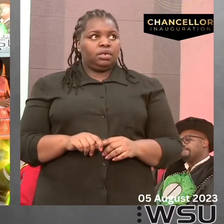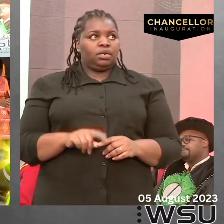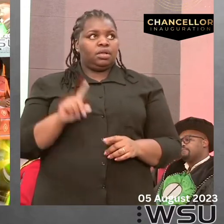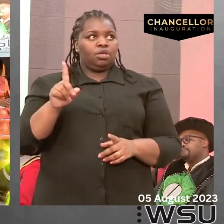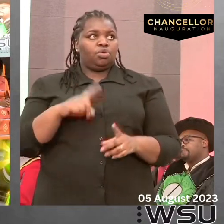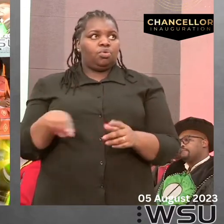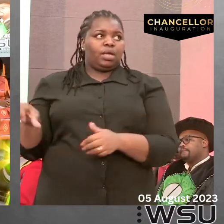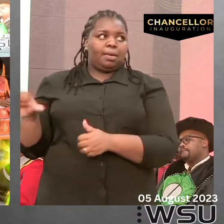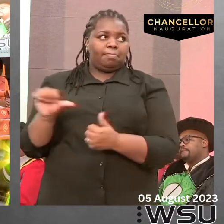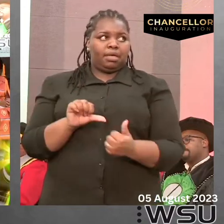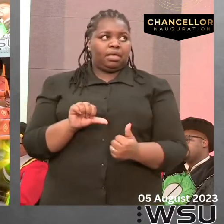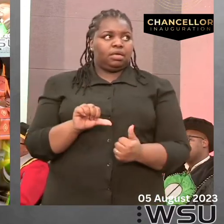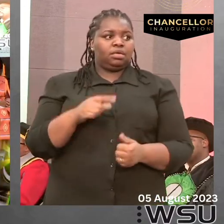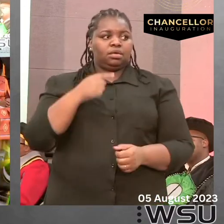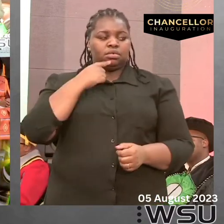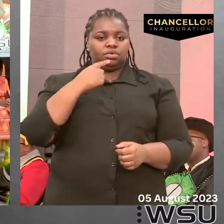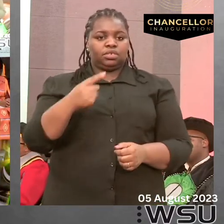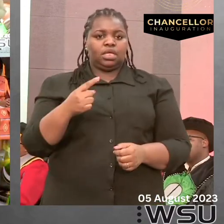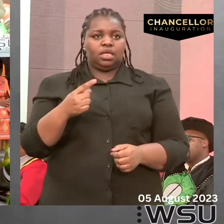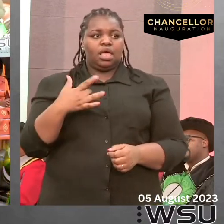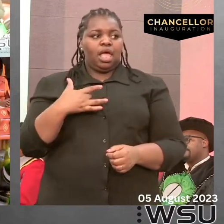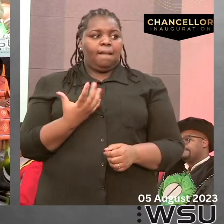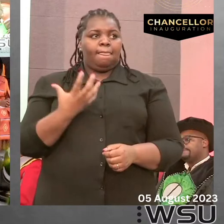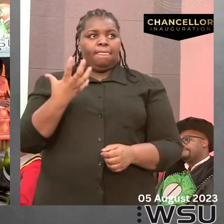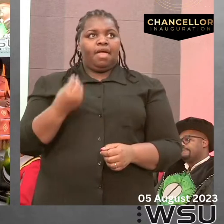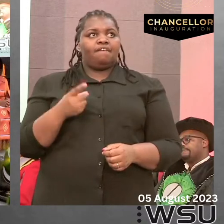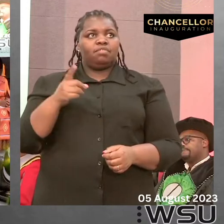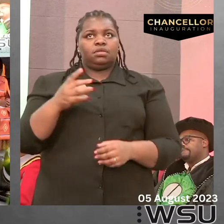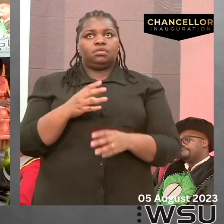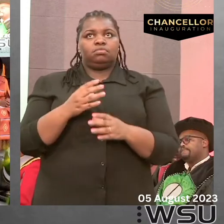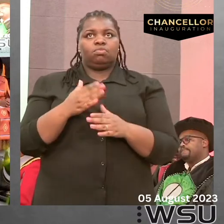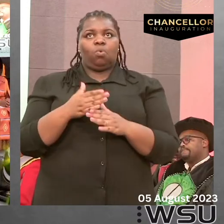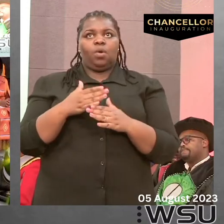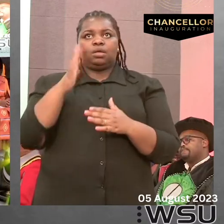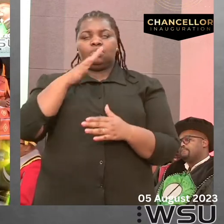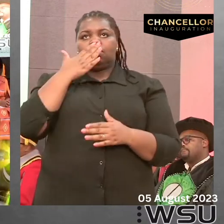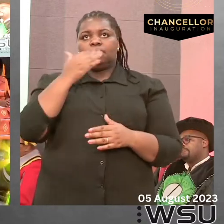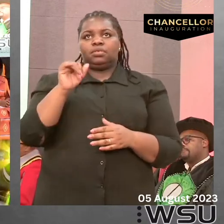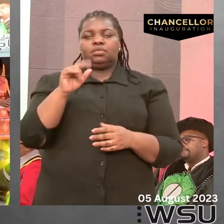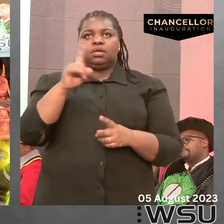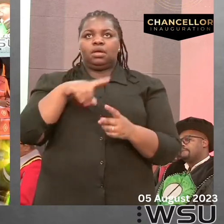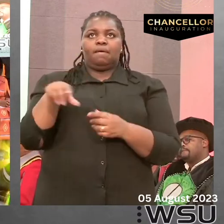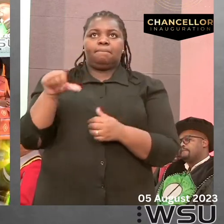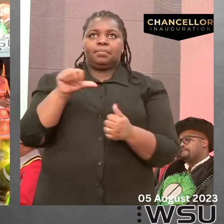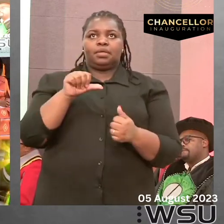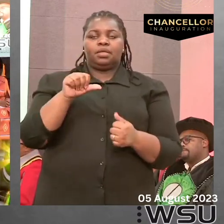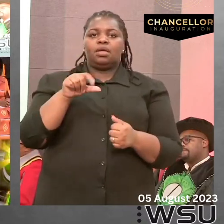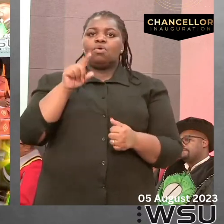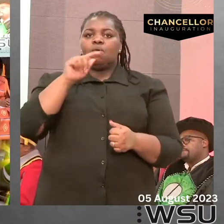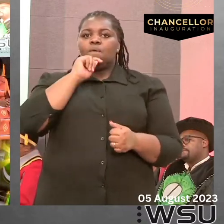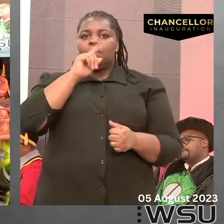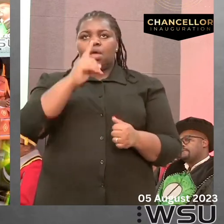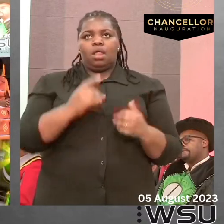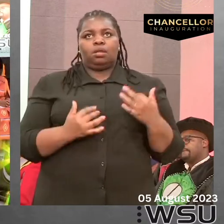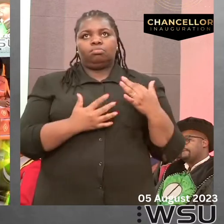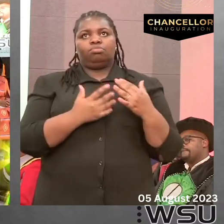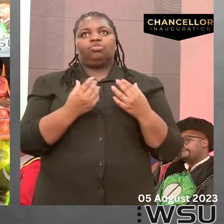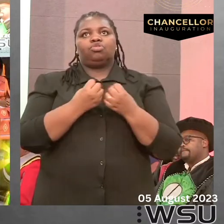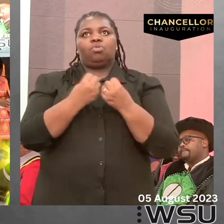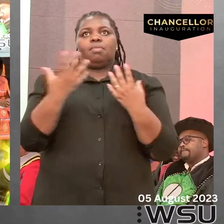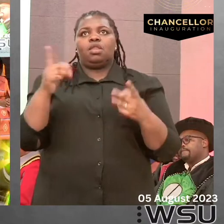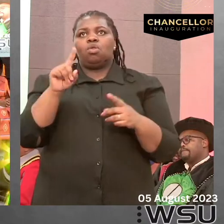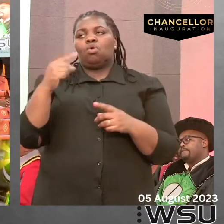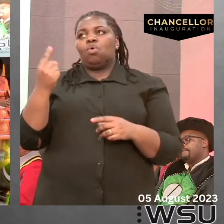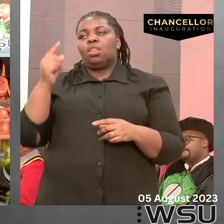back to say, this unfinished work. Went back and finished. You are an inspiration to many, not